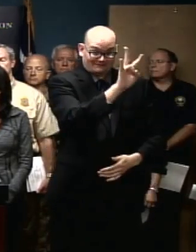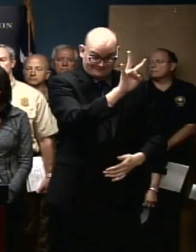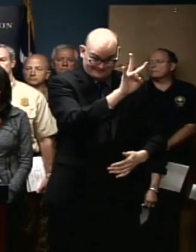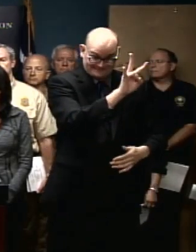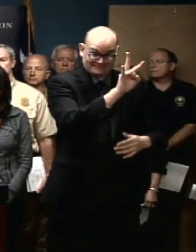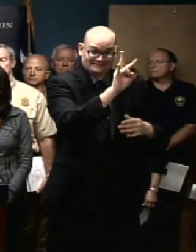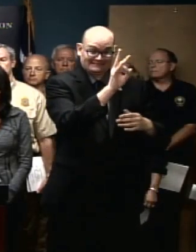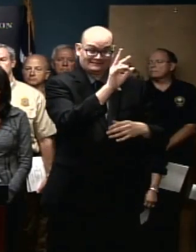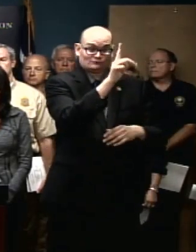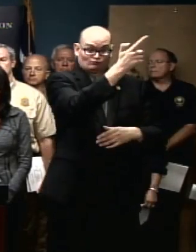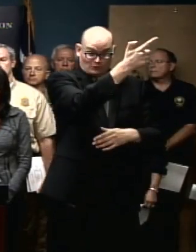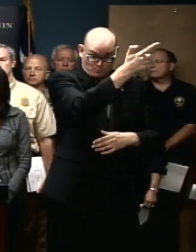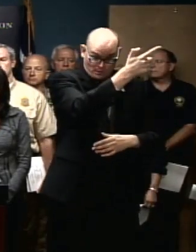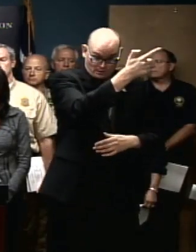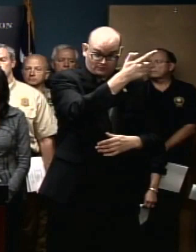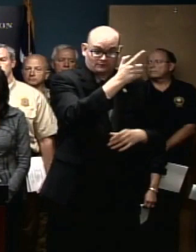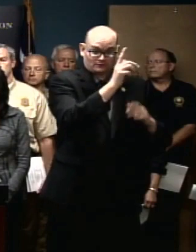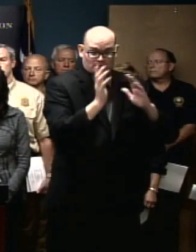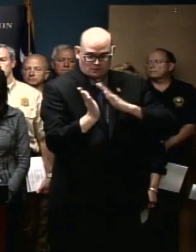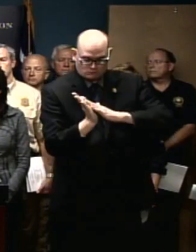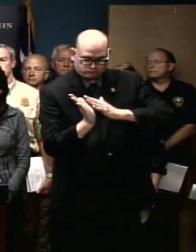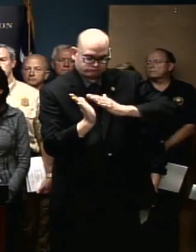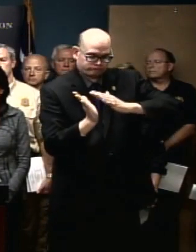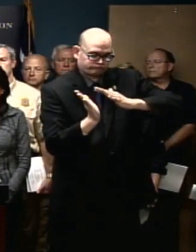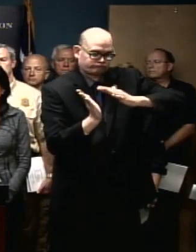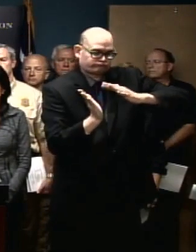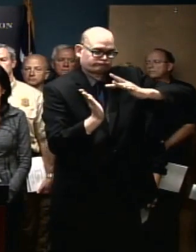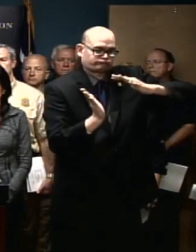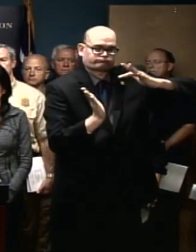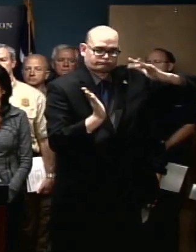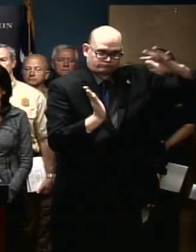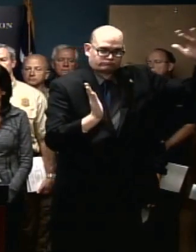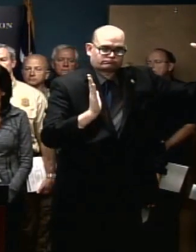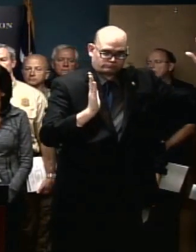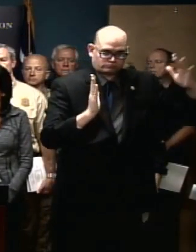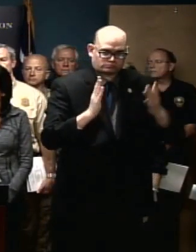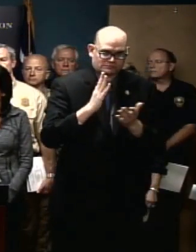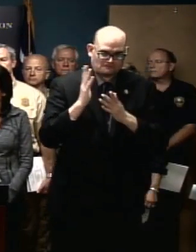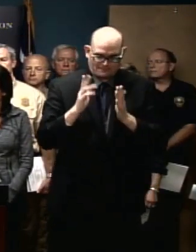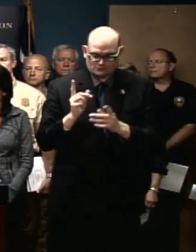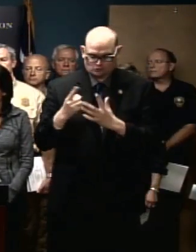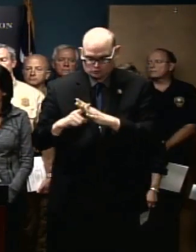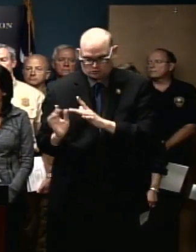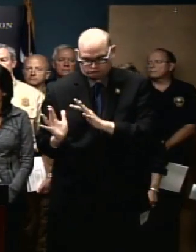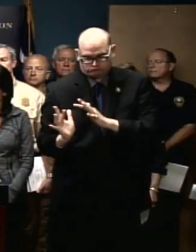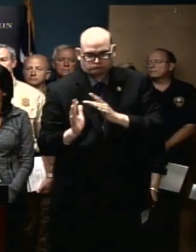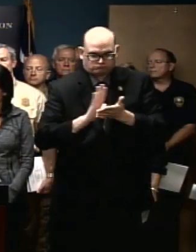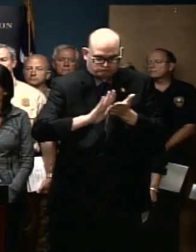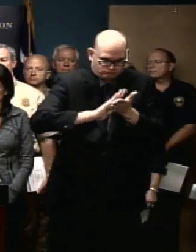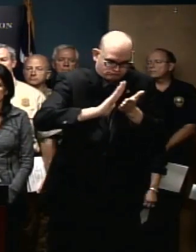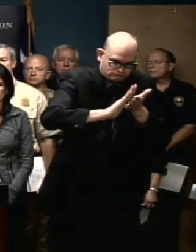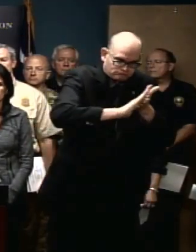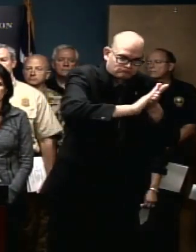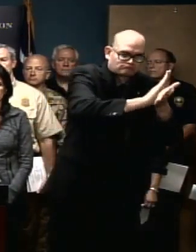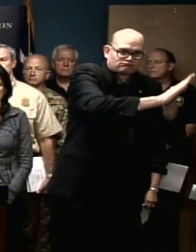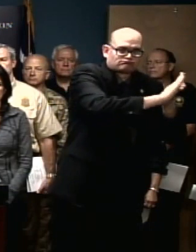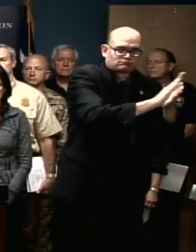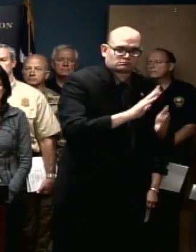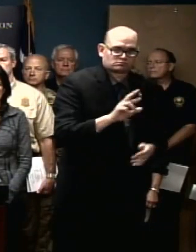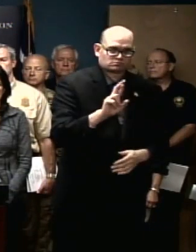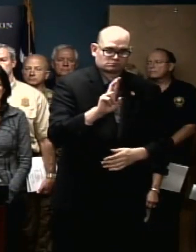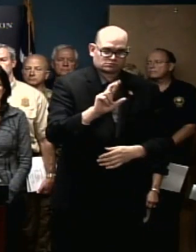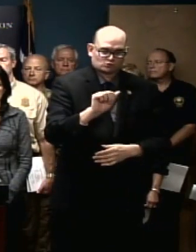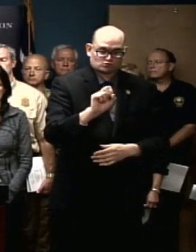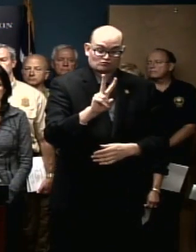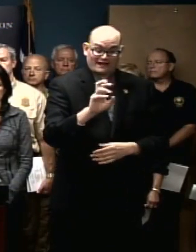from I-95 out towards the coastline will be our operations mode for that. The Ravenel Bridge is currently closed right